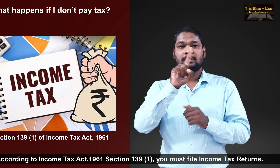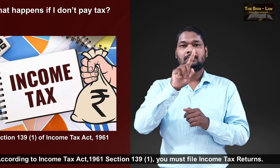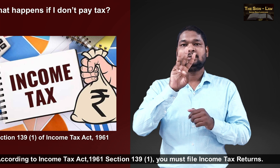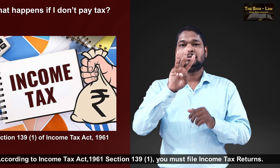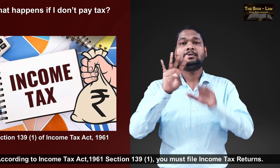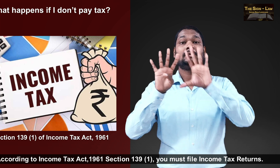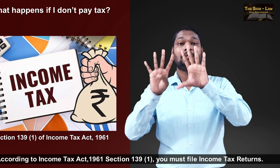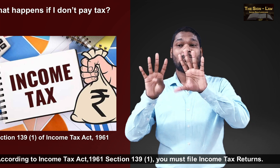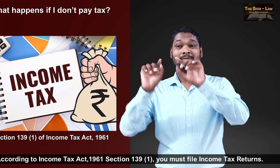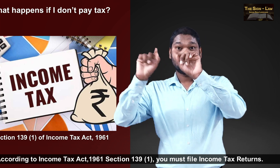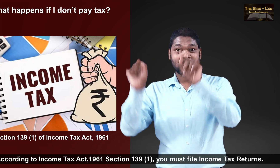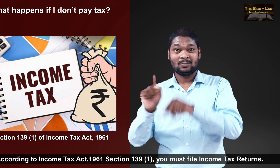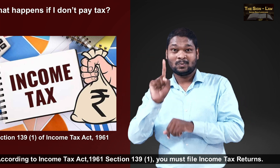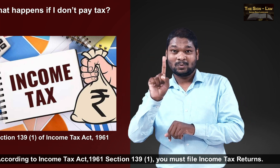you must file income tax returns.